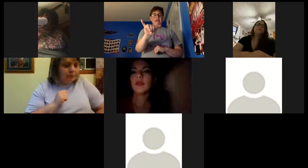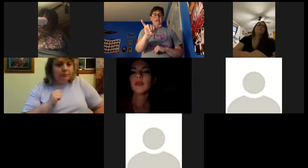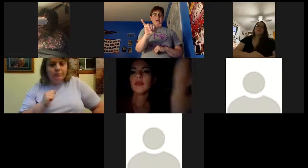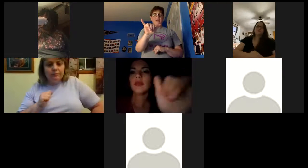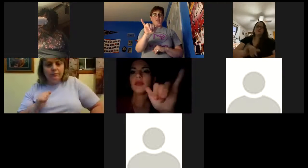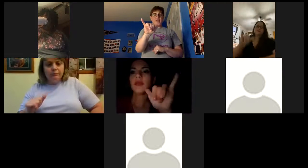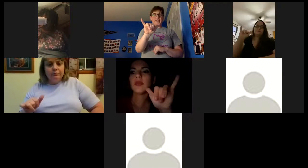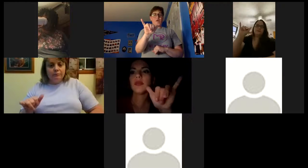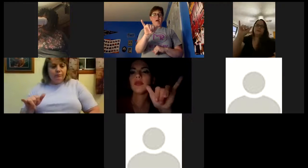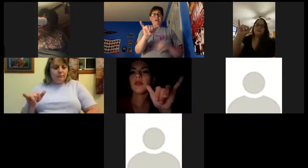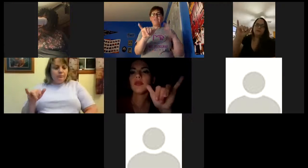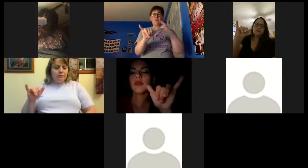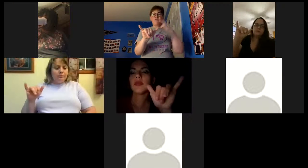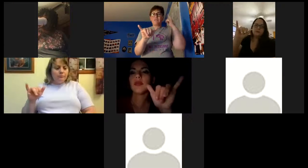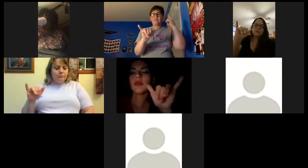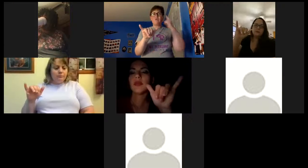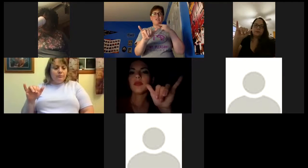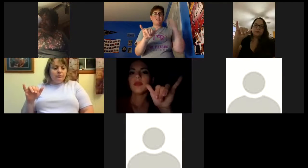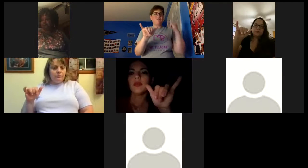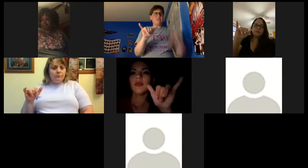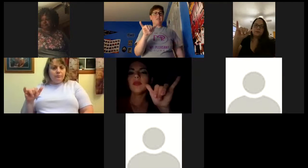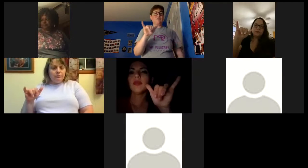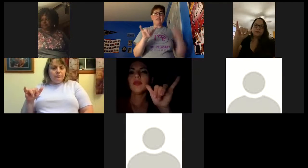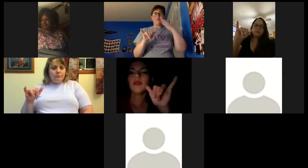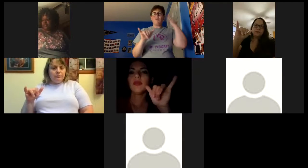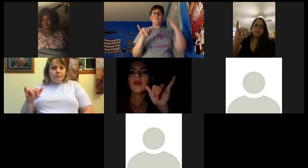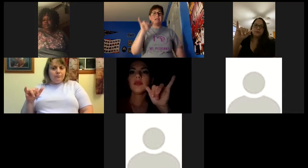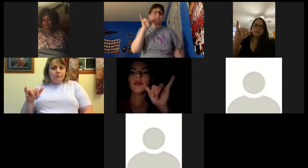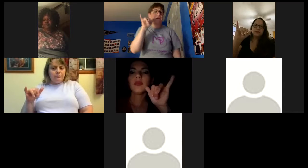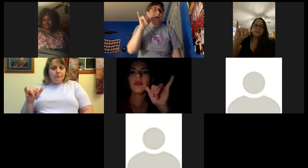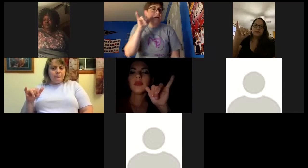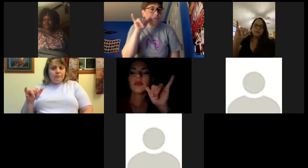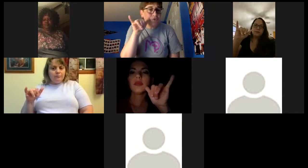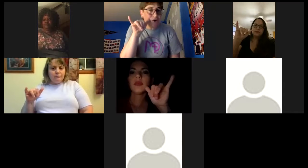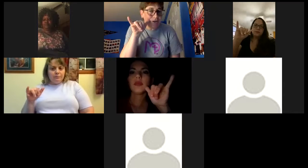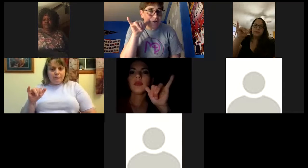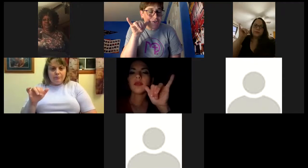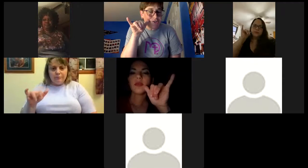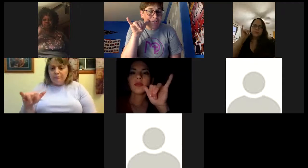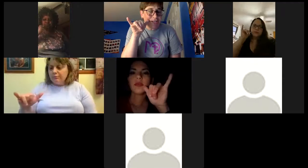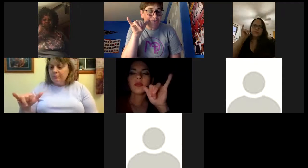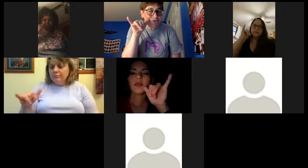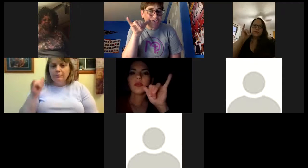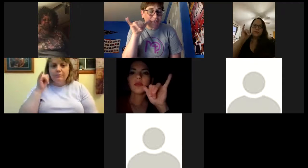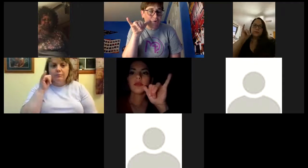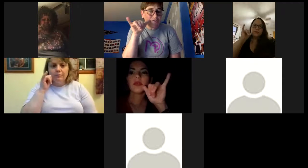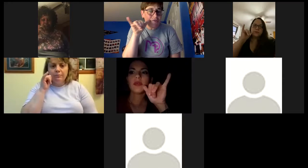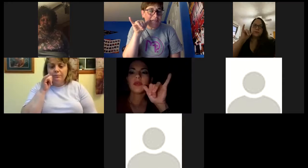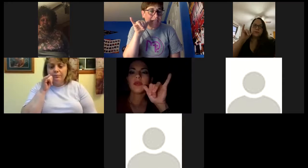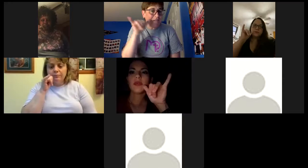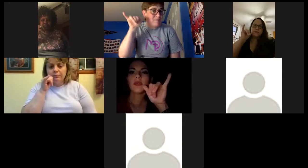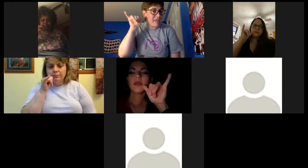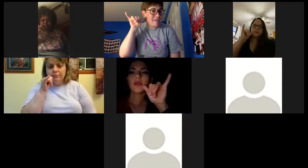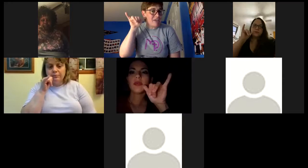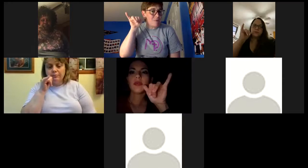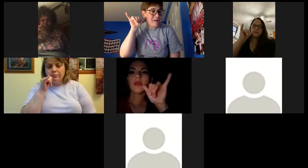yesterday is you're going to take a Y. I feel like we've done so much stuff with that movement. You start here at the corner of your mouth